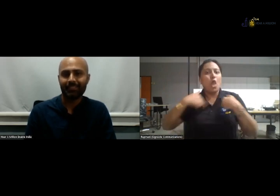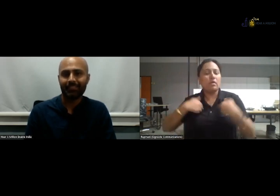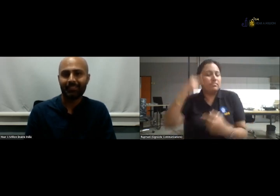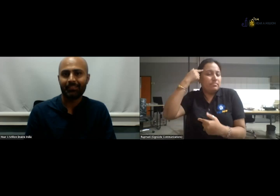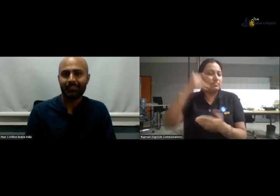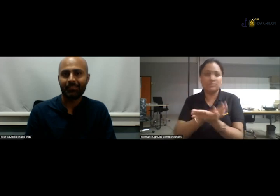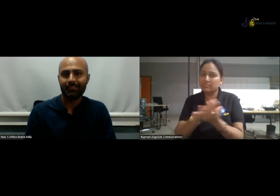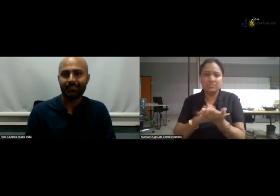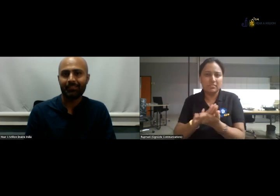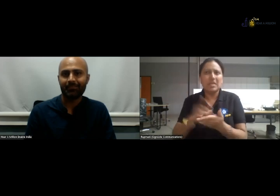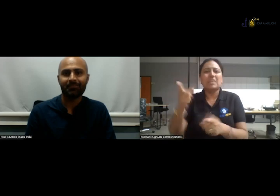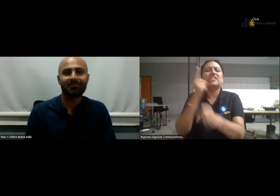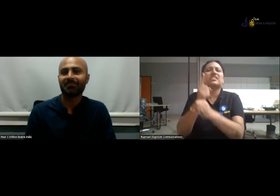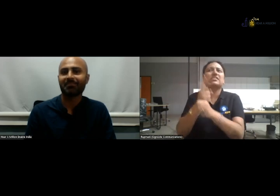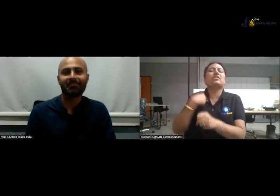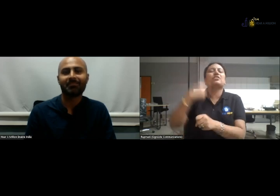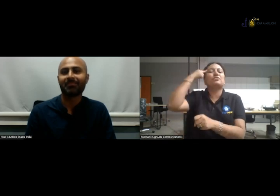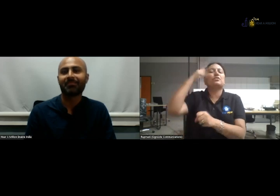and